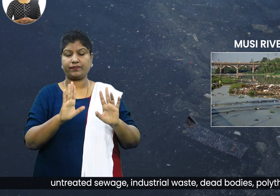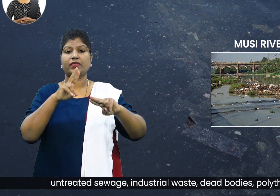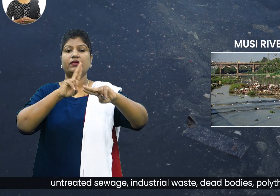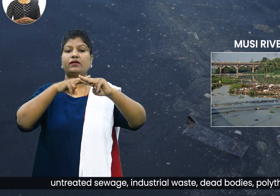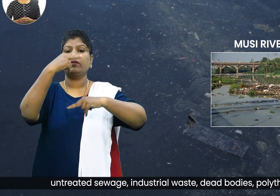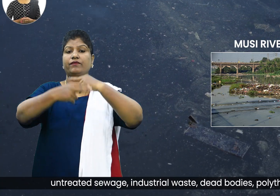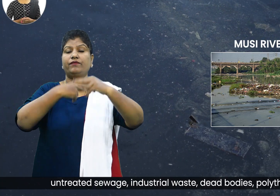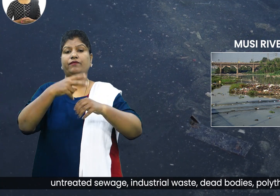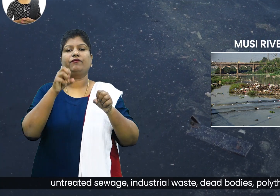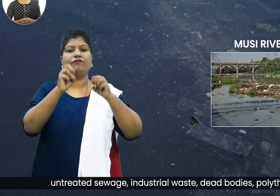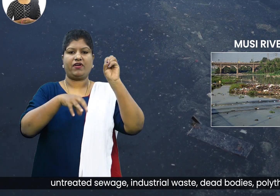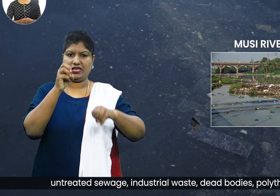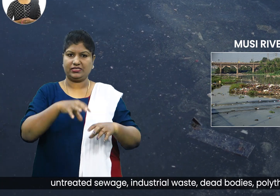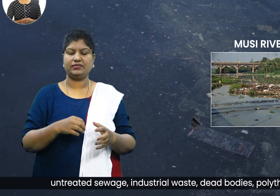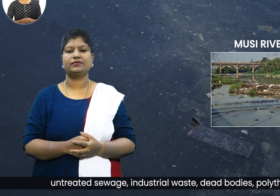industrial waste,